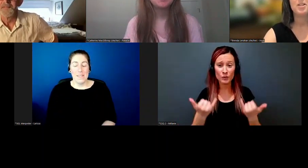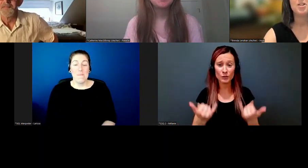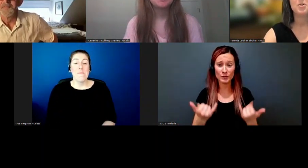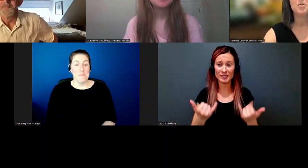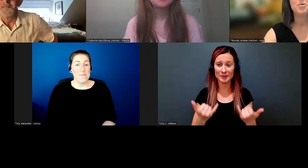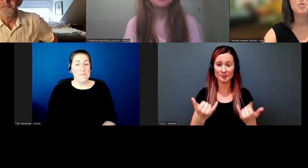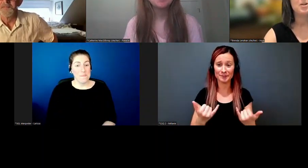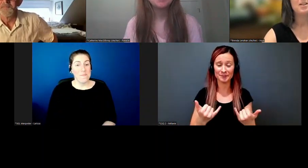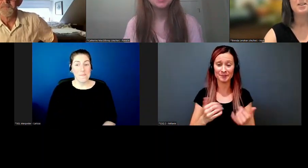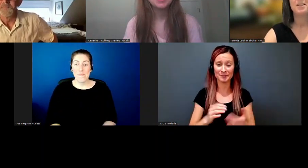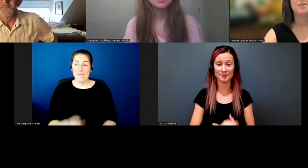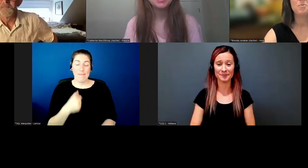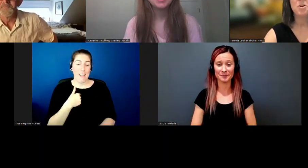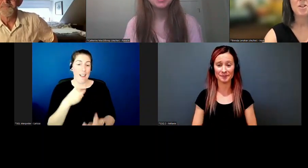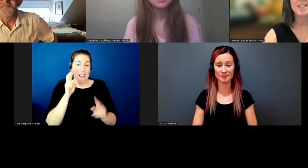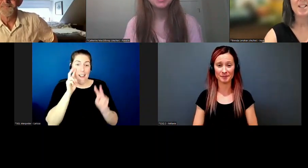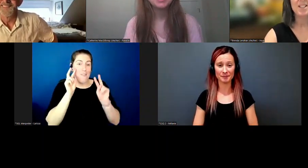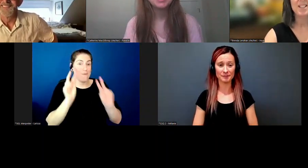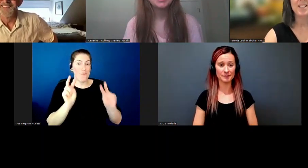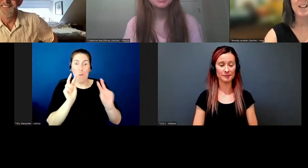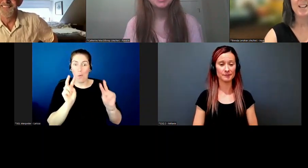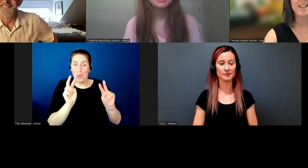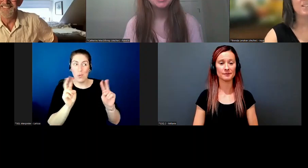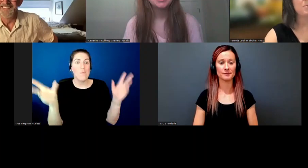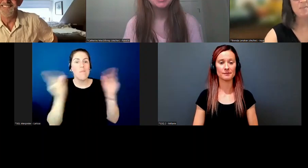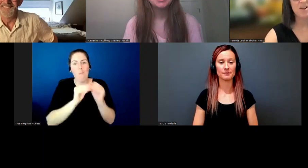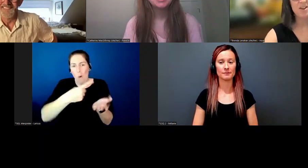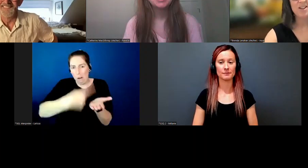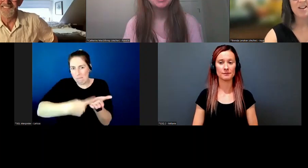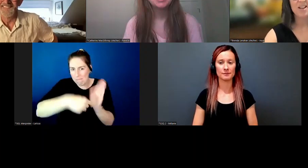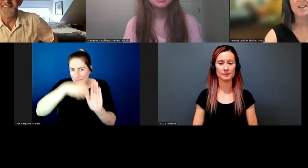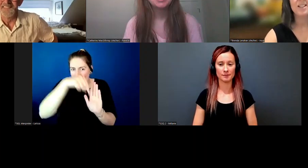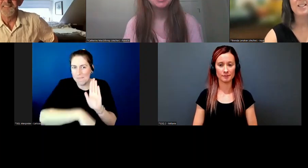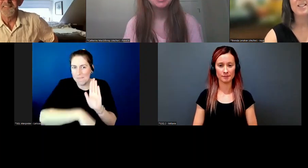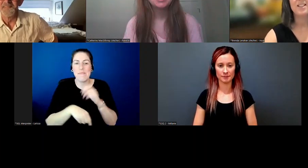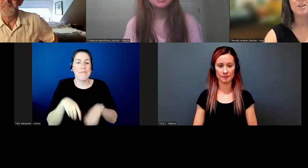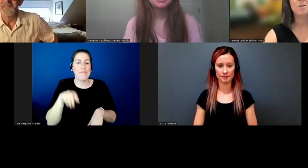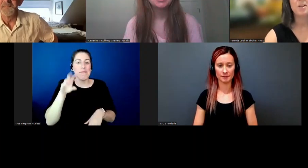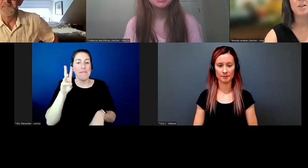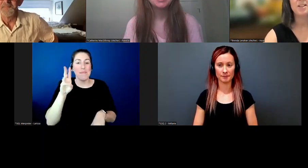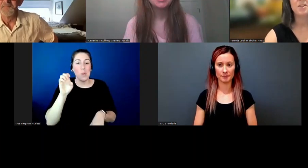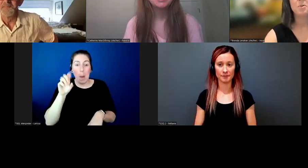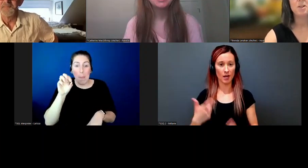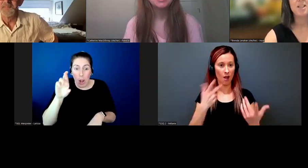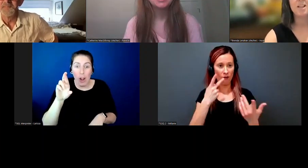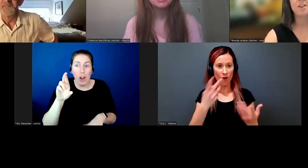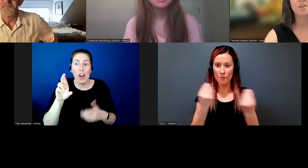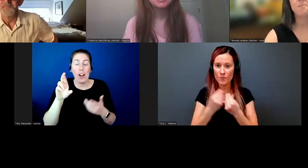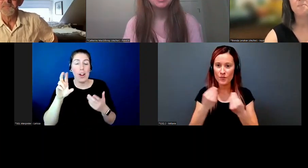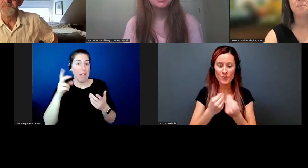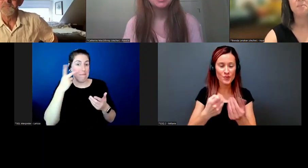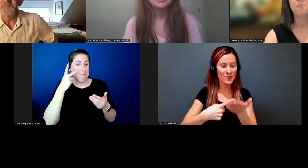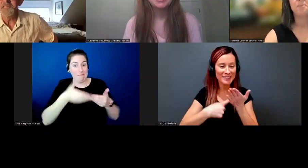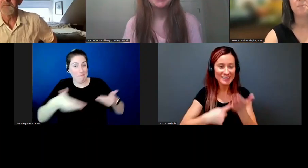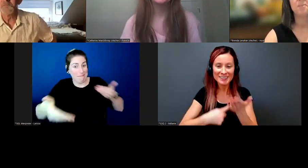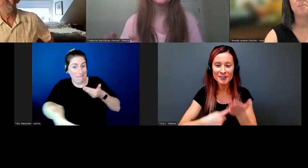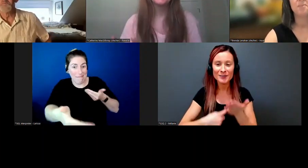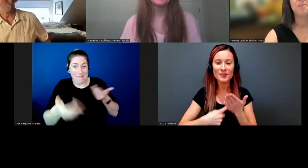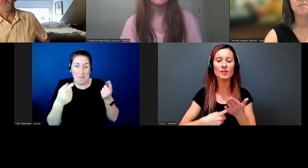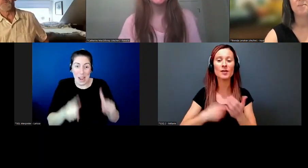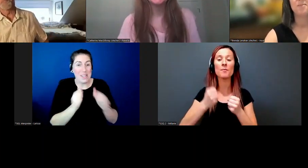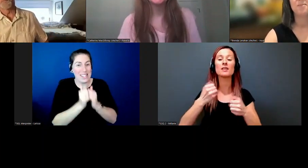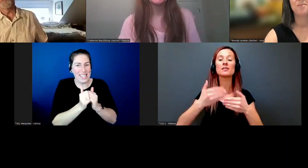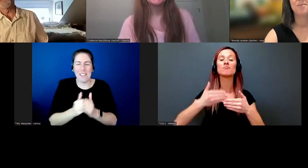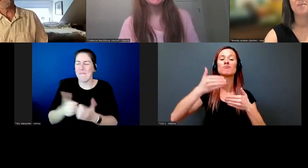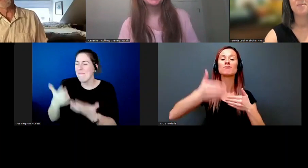forward to more discussion and a webinar and look at what we can do to work together. Yeah, thanks for